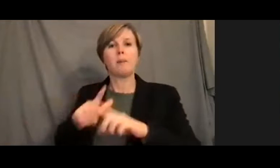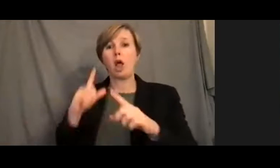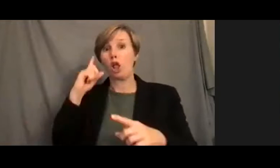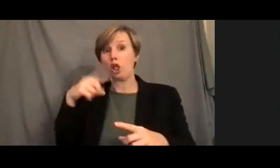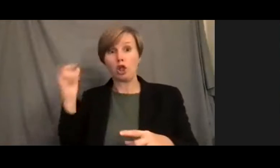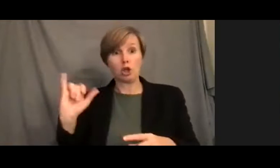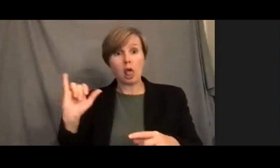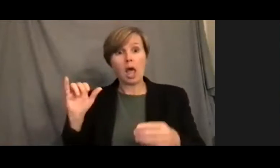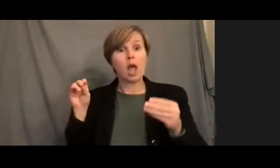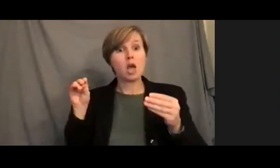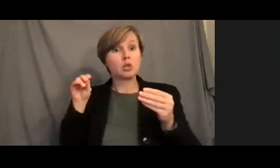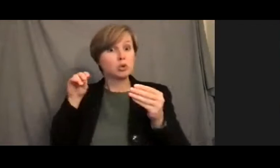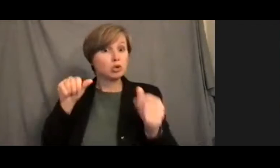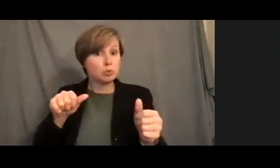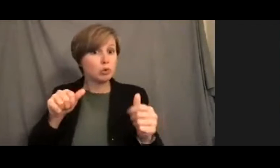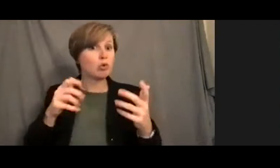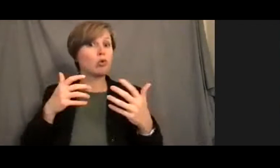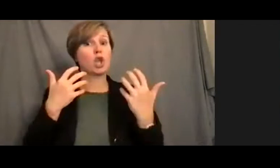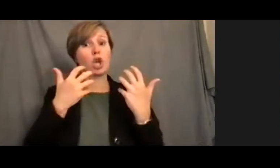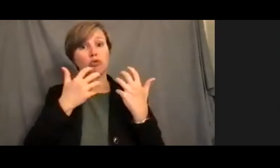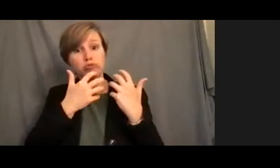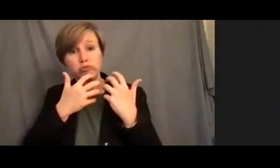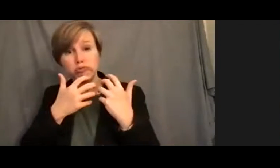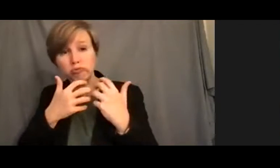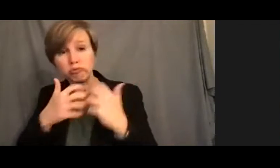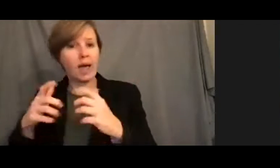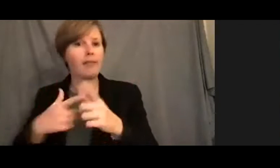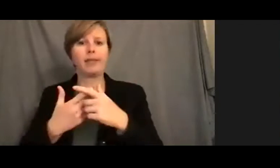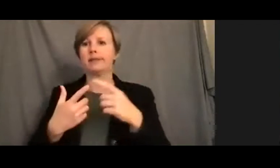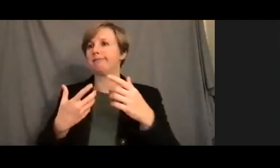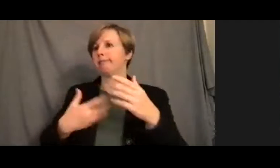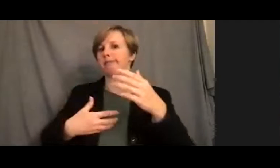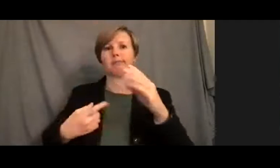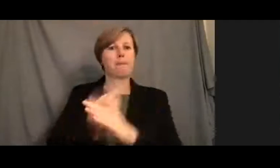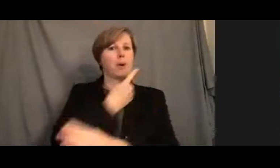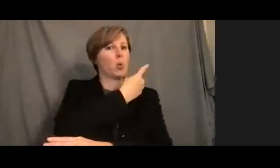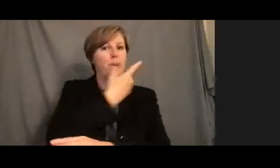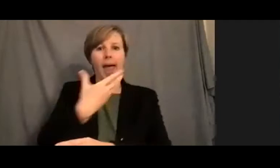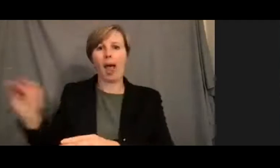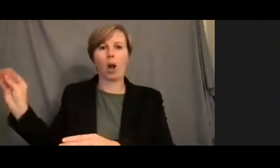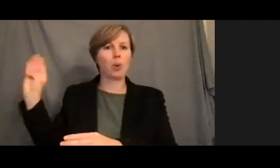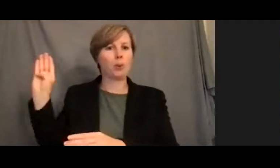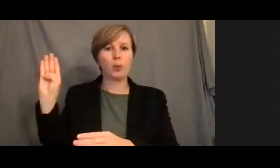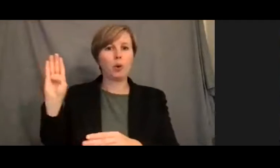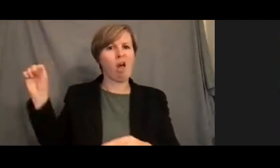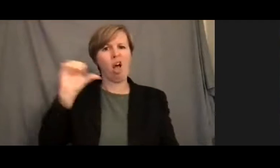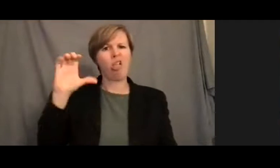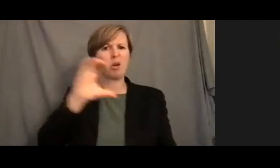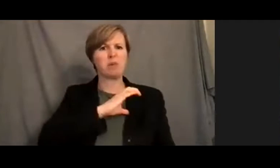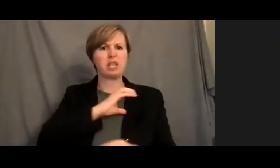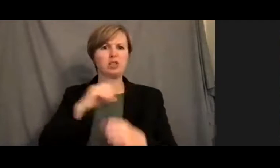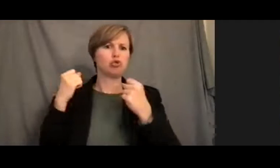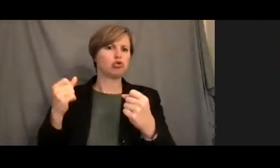going smoothly, and then out of the blue, watching this camera, another policeman drove